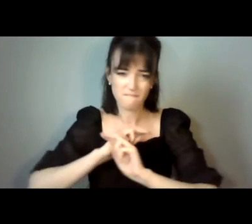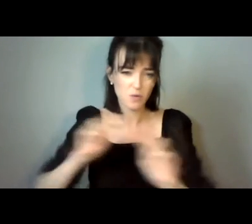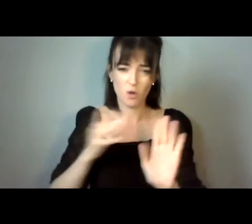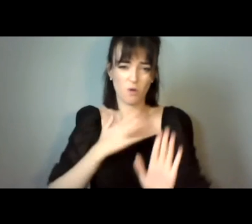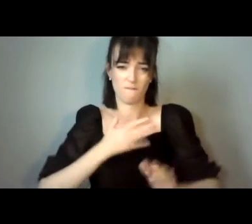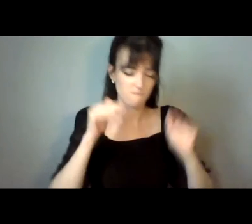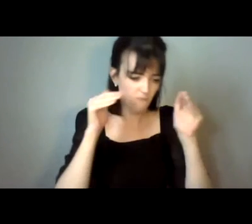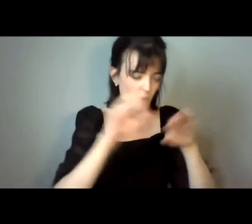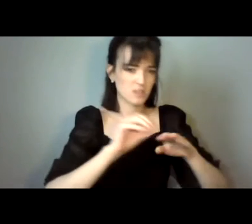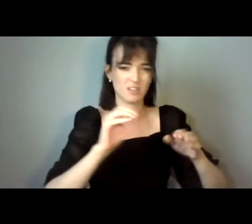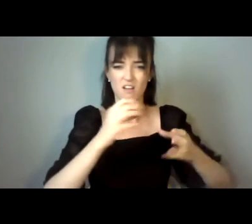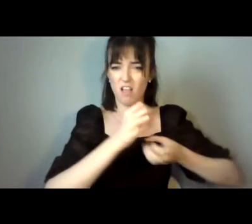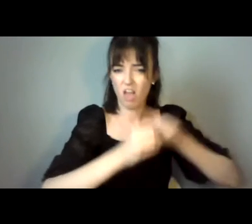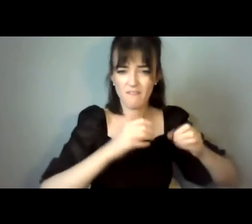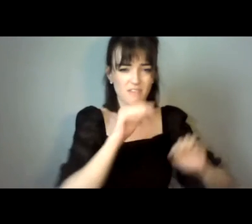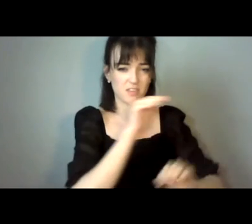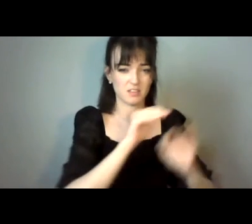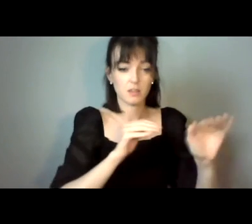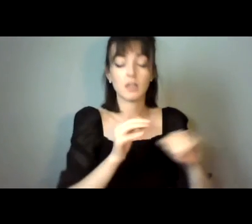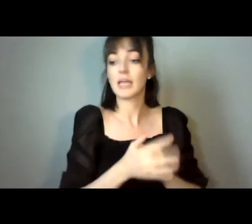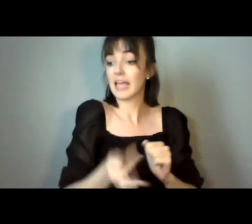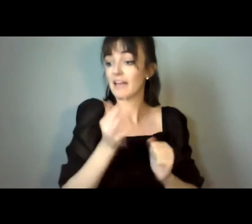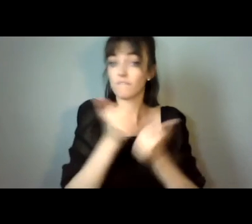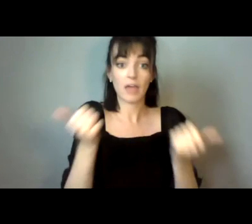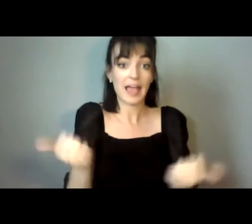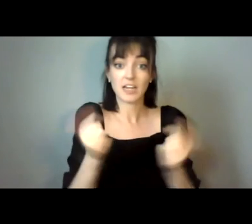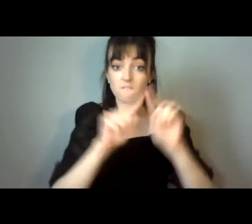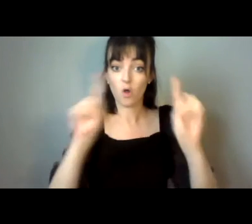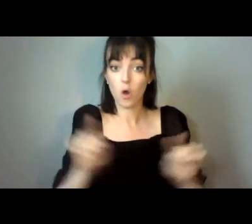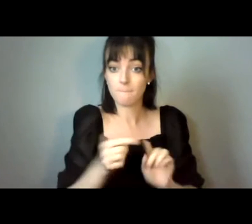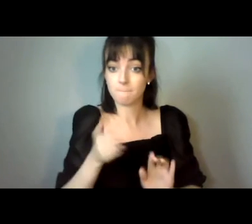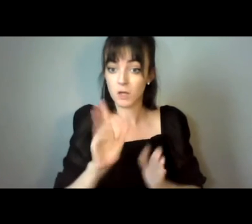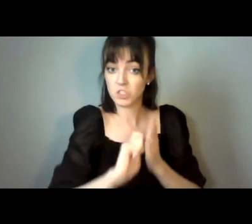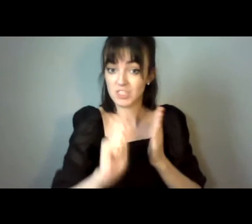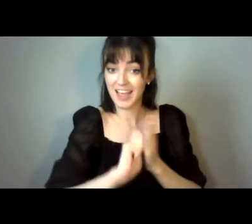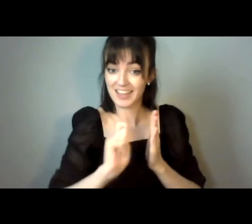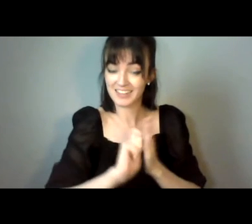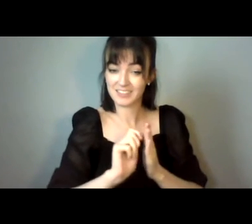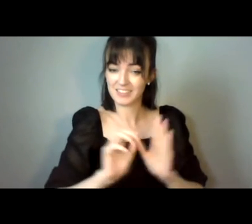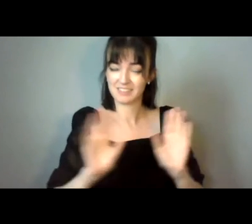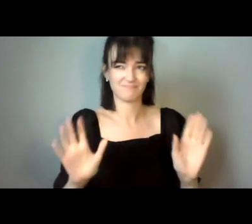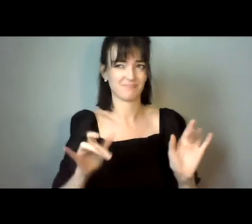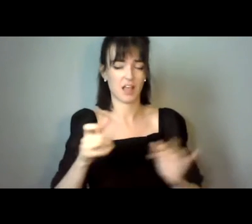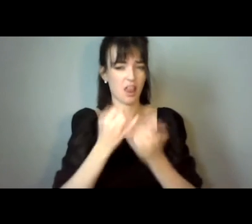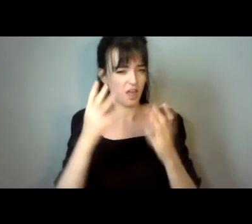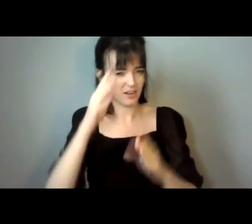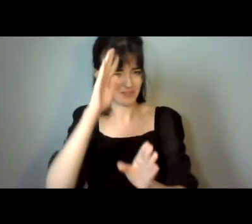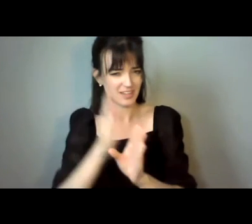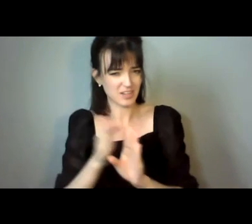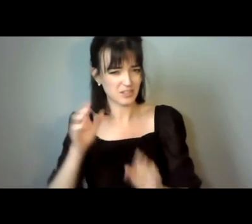If a form had to be signed or an admission note being necessary, many psychiatric patients would back out and not get the PO.